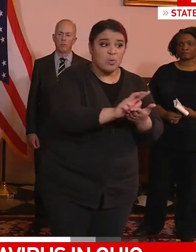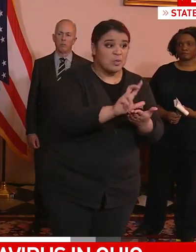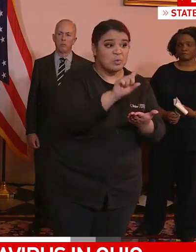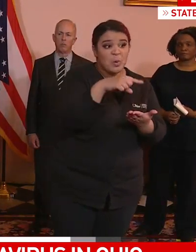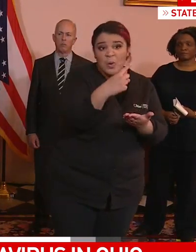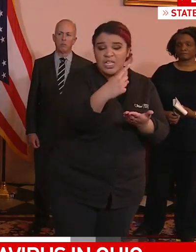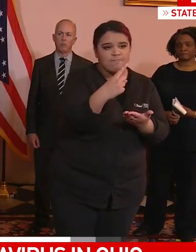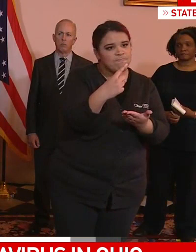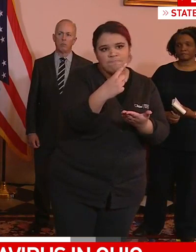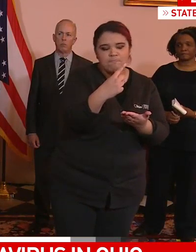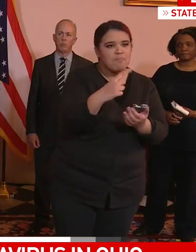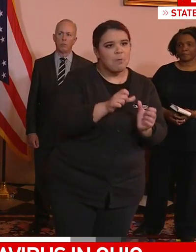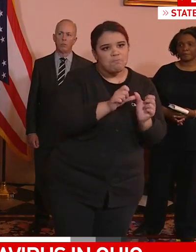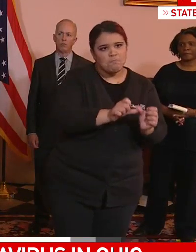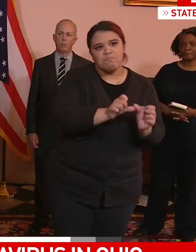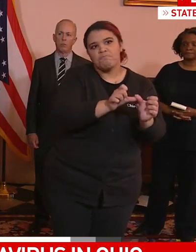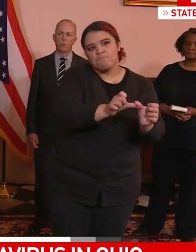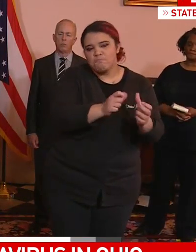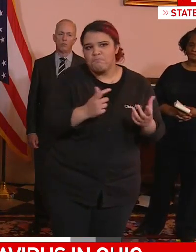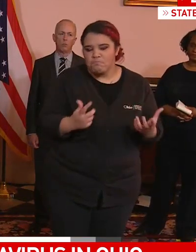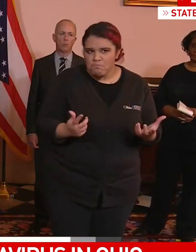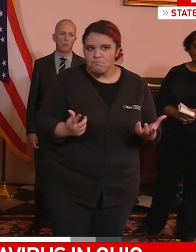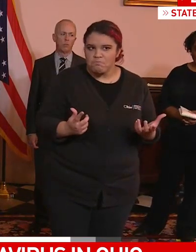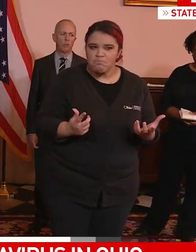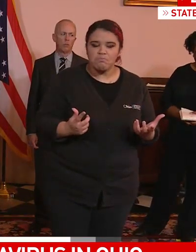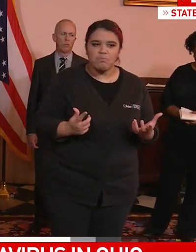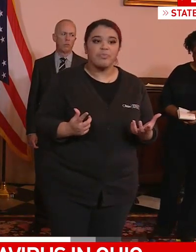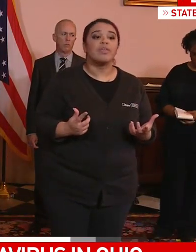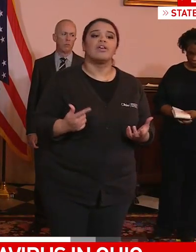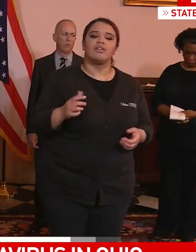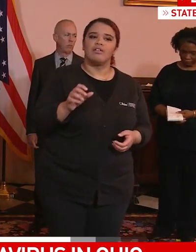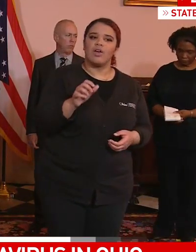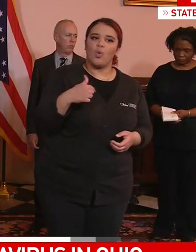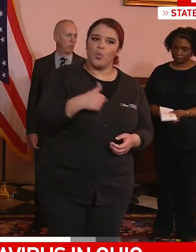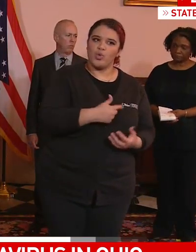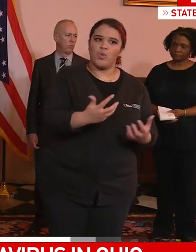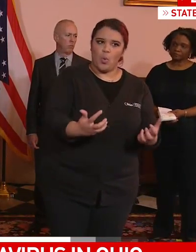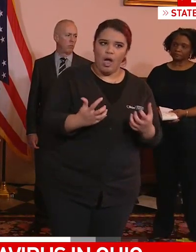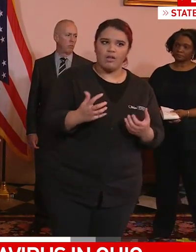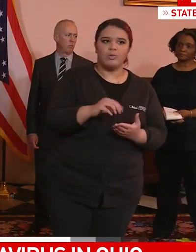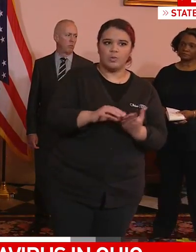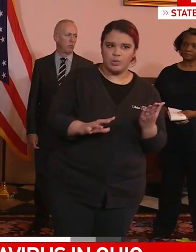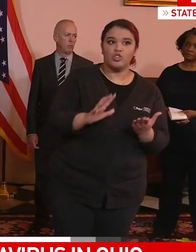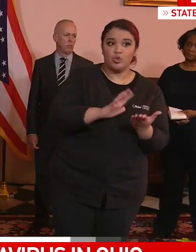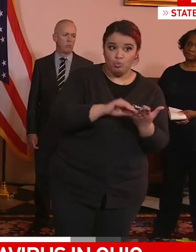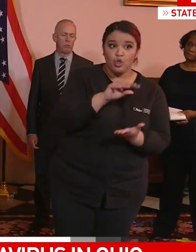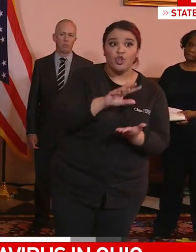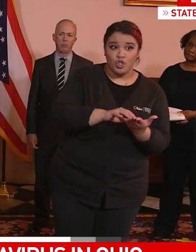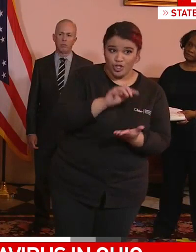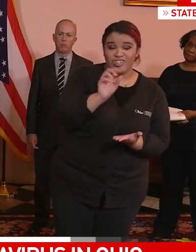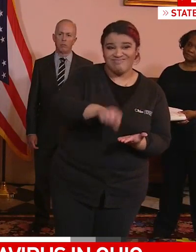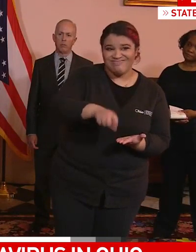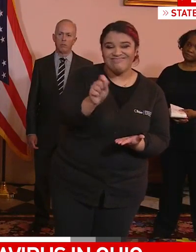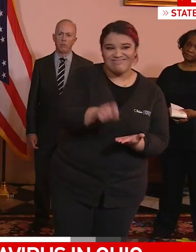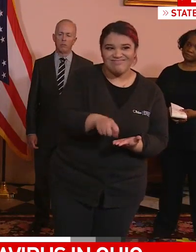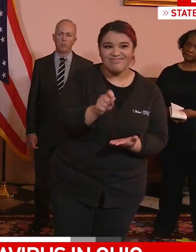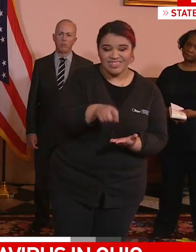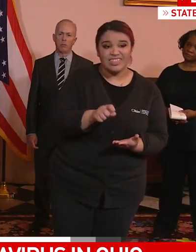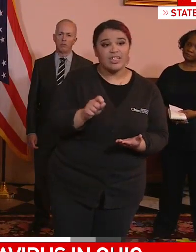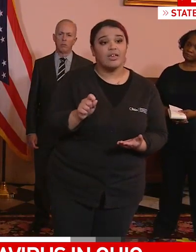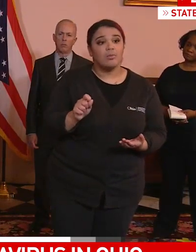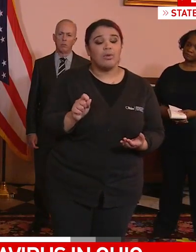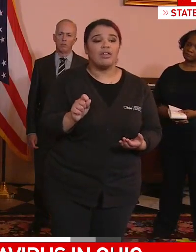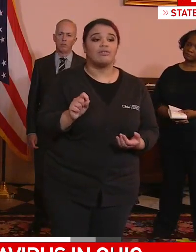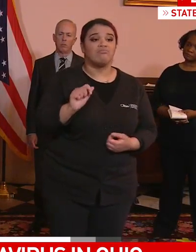continue. This is something in regard to your specific question, certainly something that the legislature and